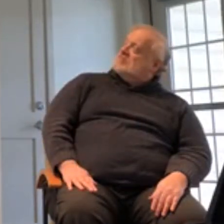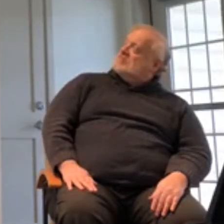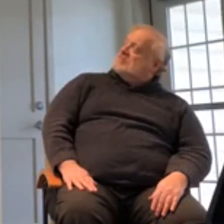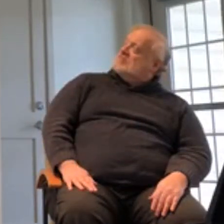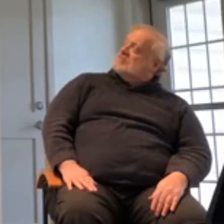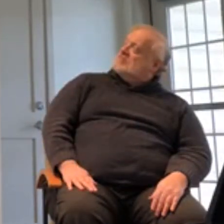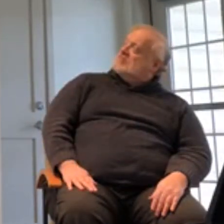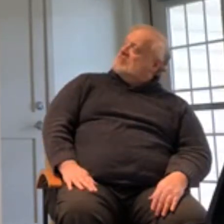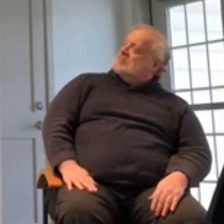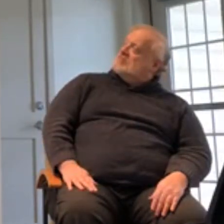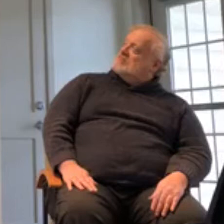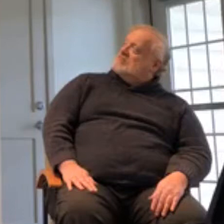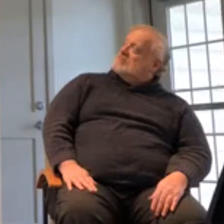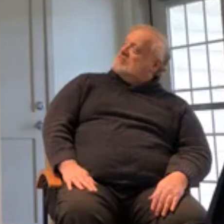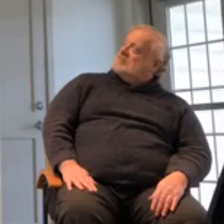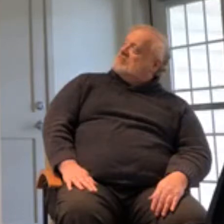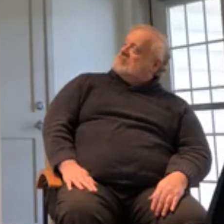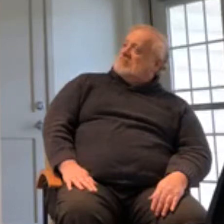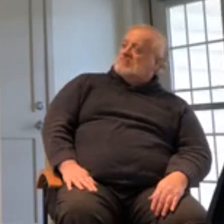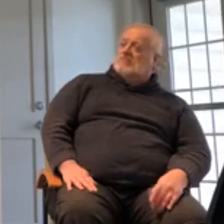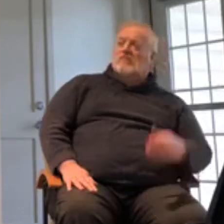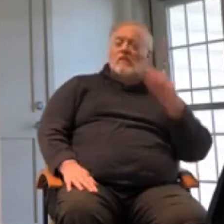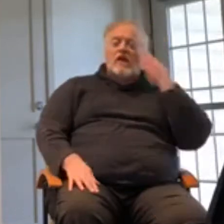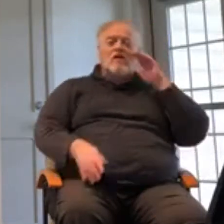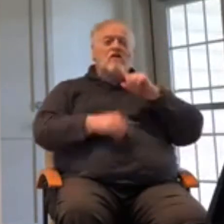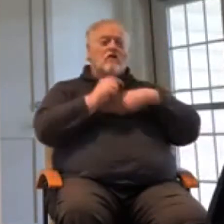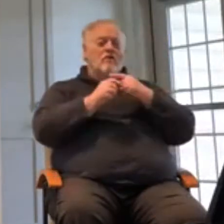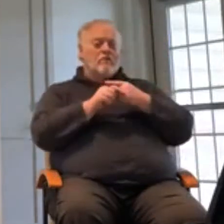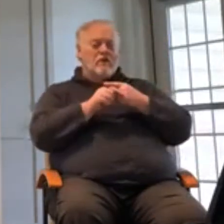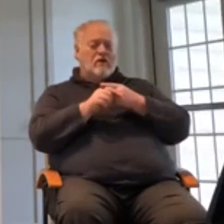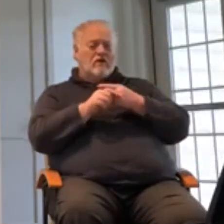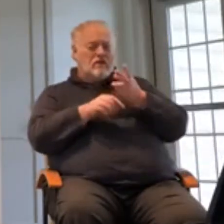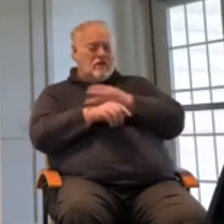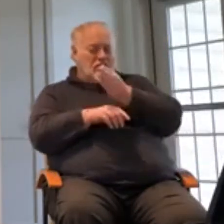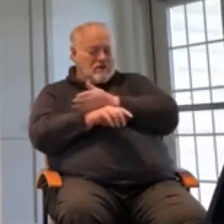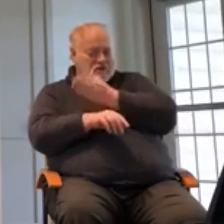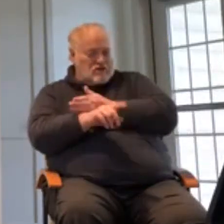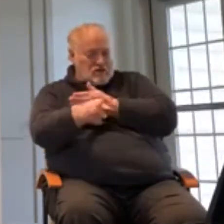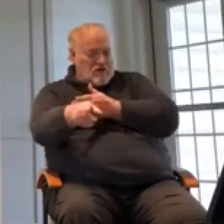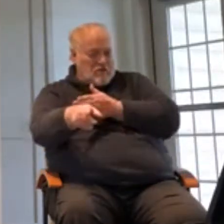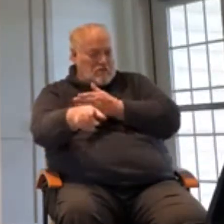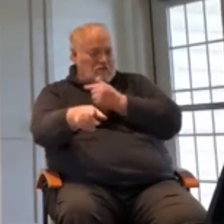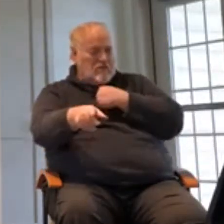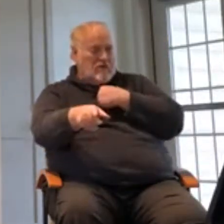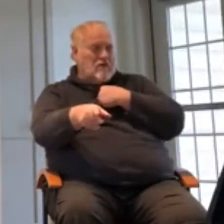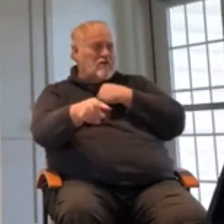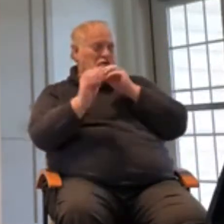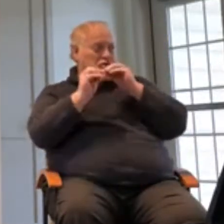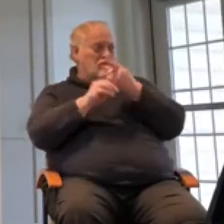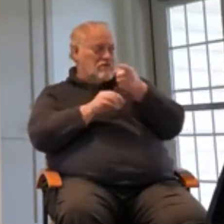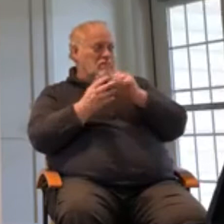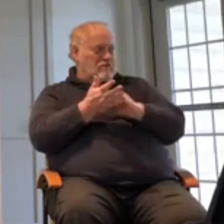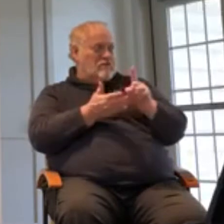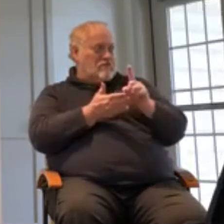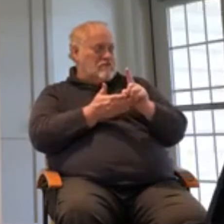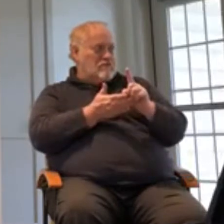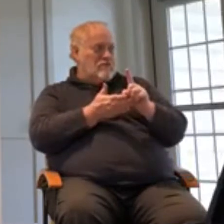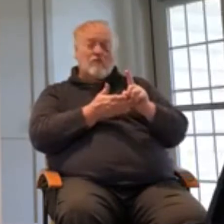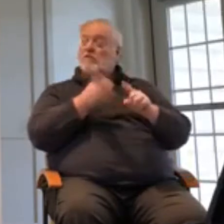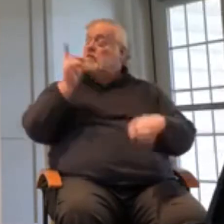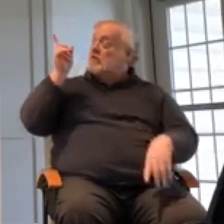over. I don't know a lot about sheep. I learned this week, and I want to teach it to you this week, okay?